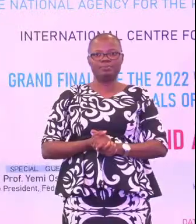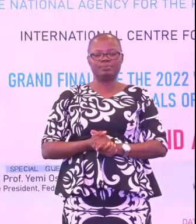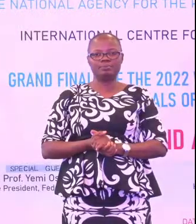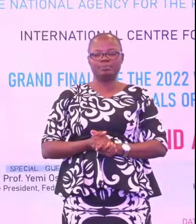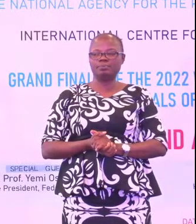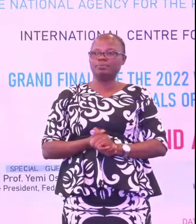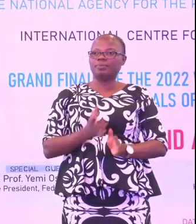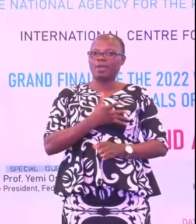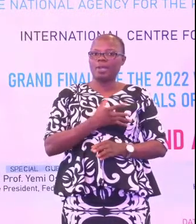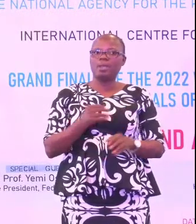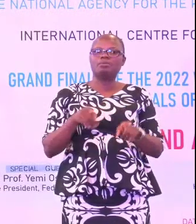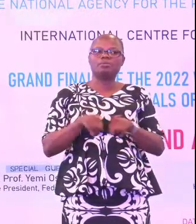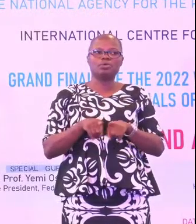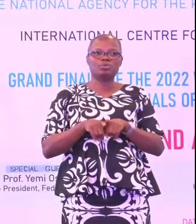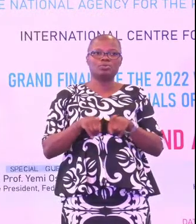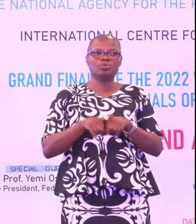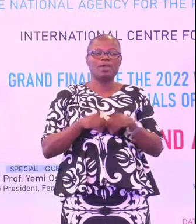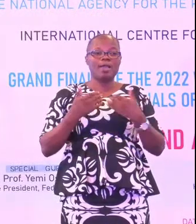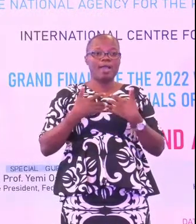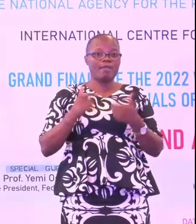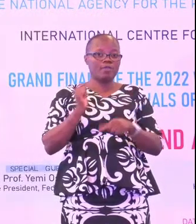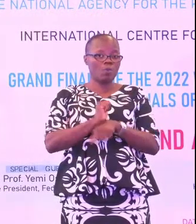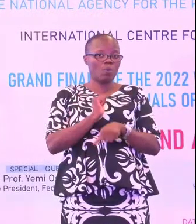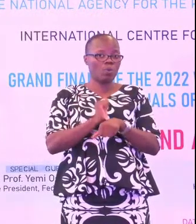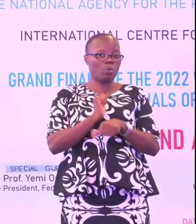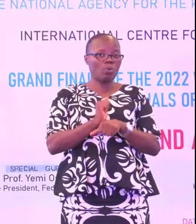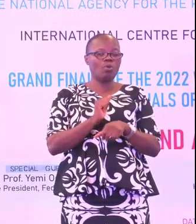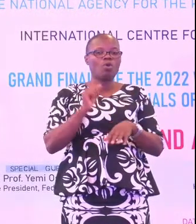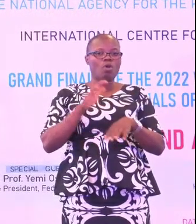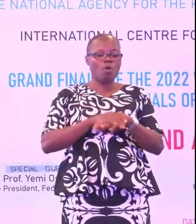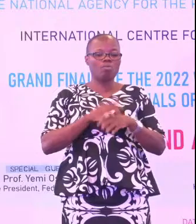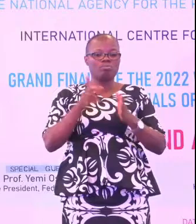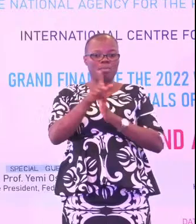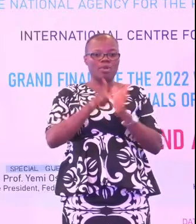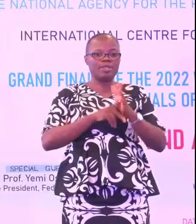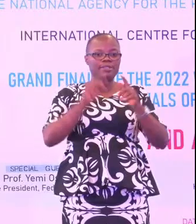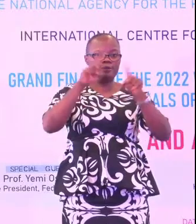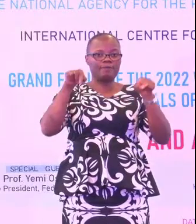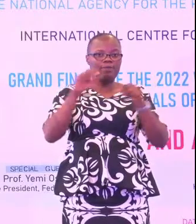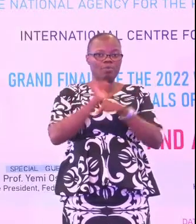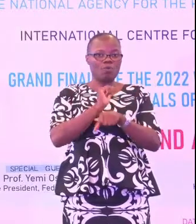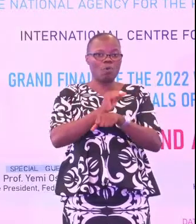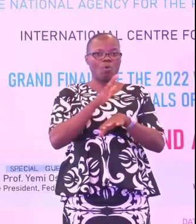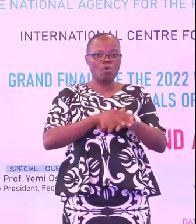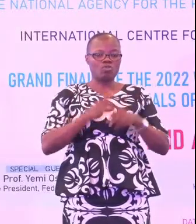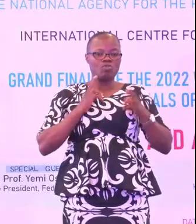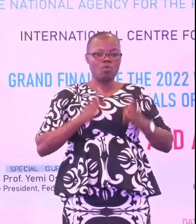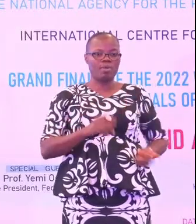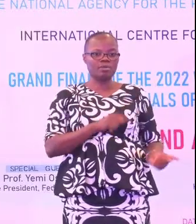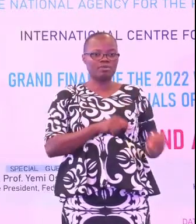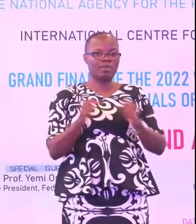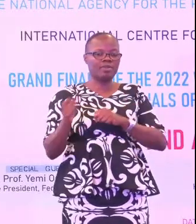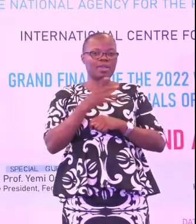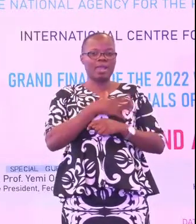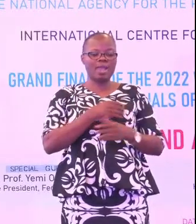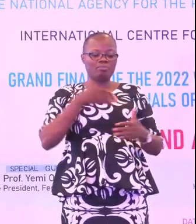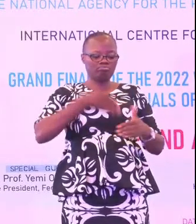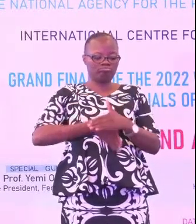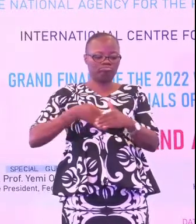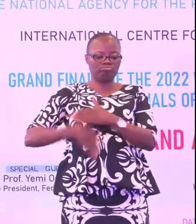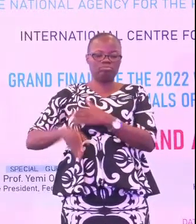and also having worked on the policy framework on human trafficking and migrant smuggling in the